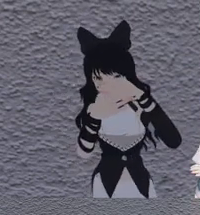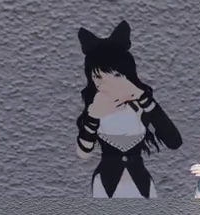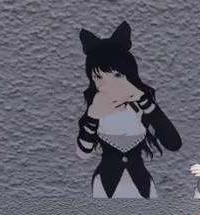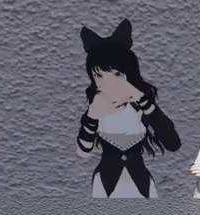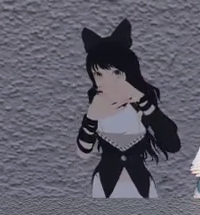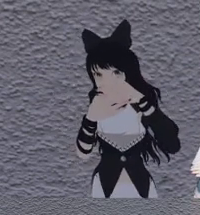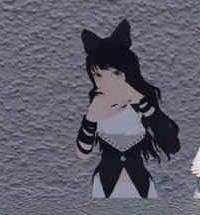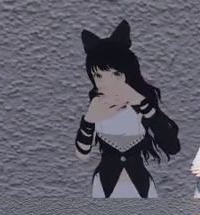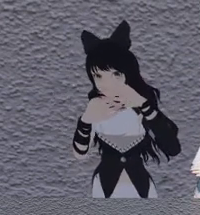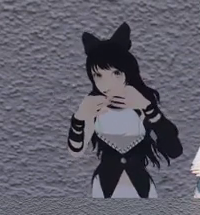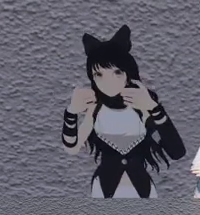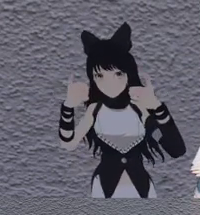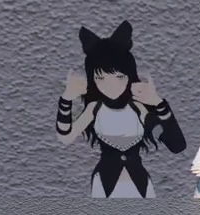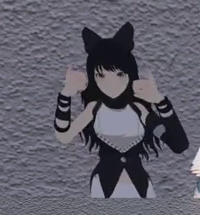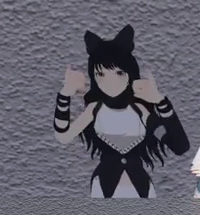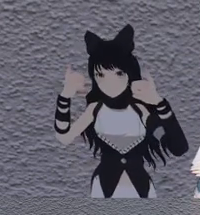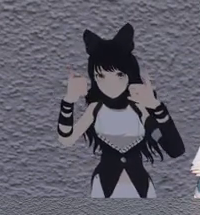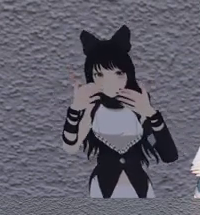Add.